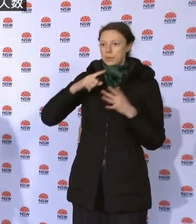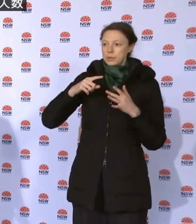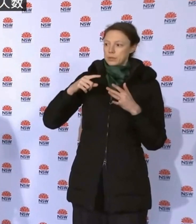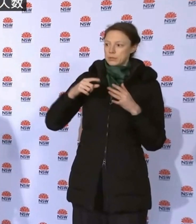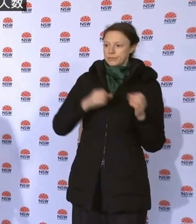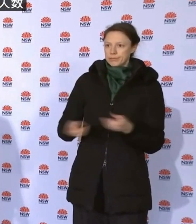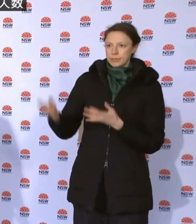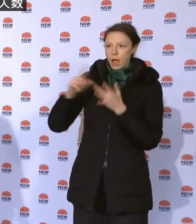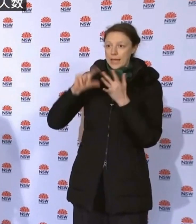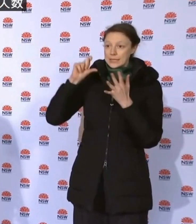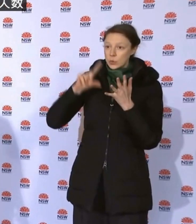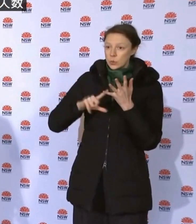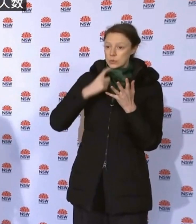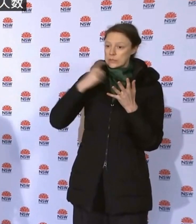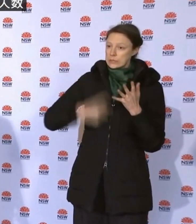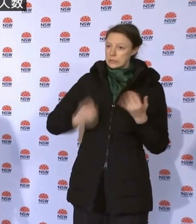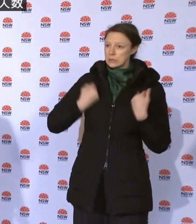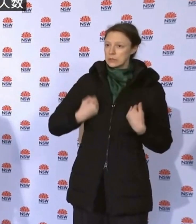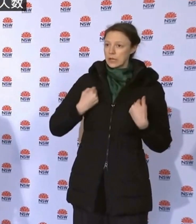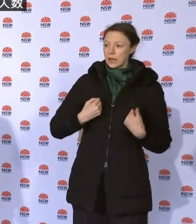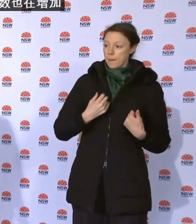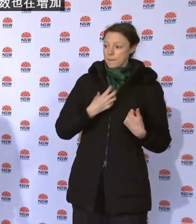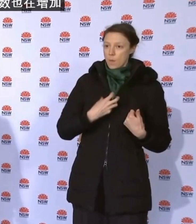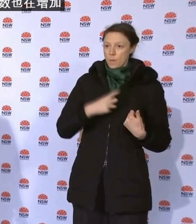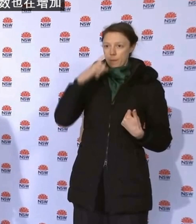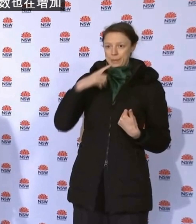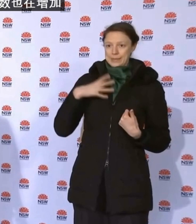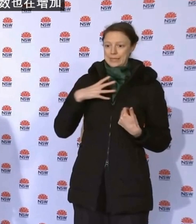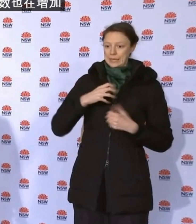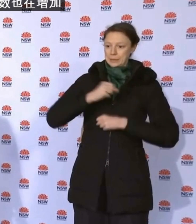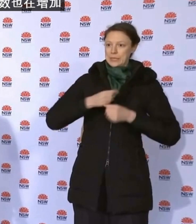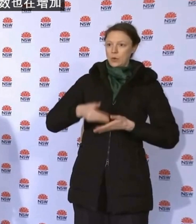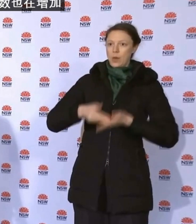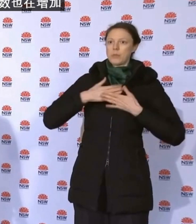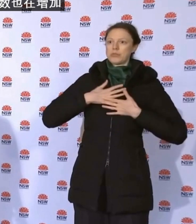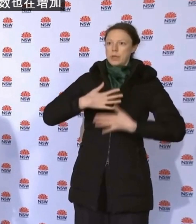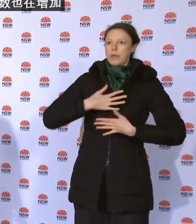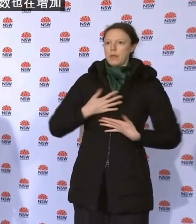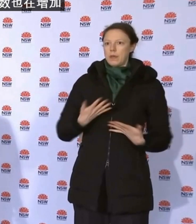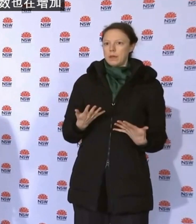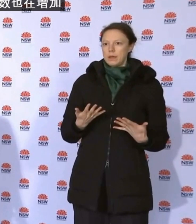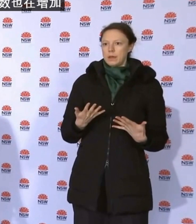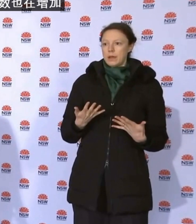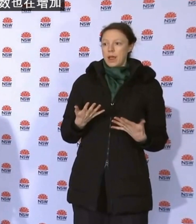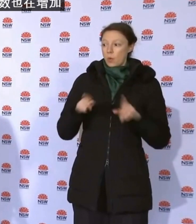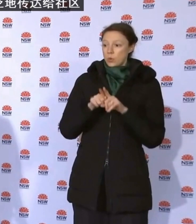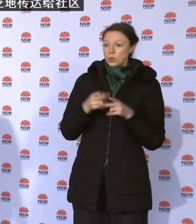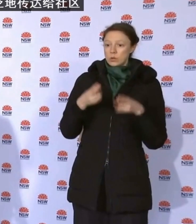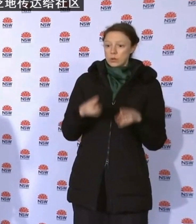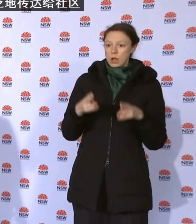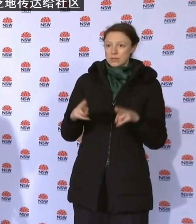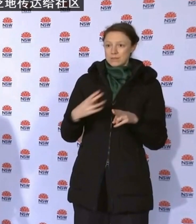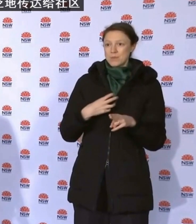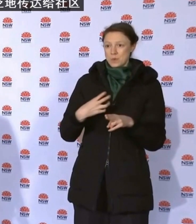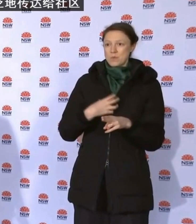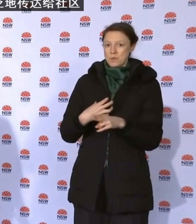are increasing, and the number of people being ventilated are increasing. And sadly, so are the deaths. So